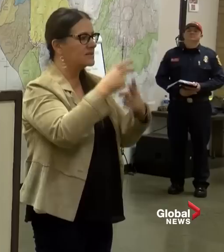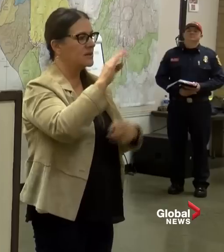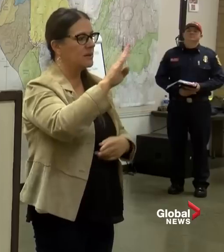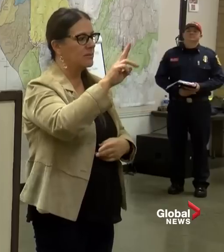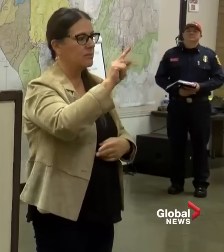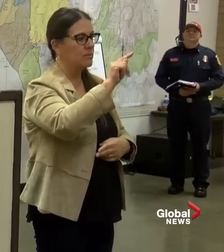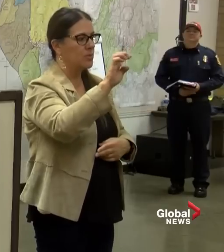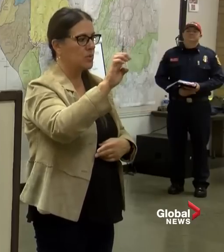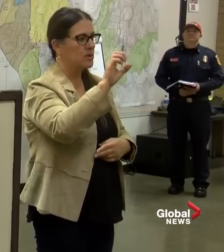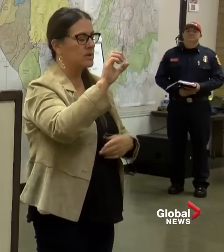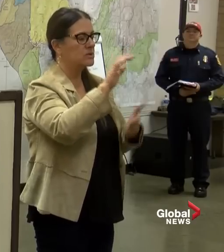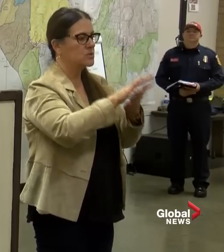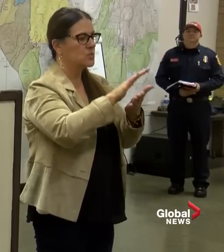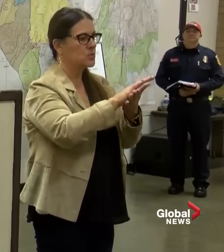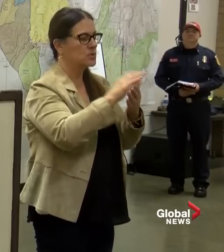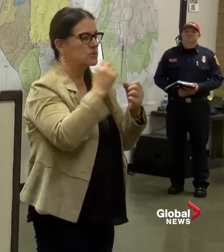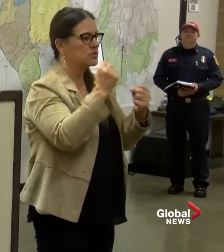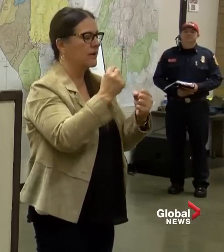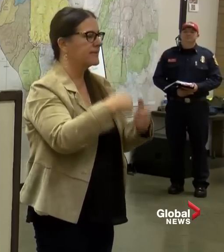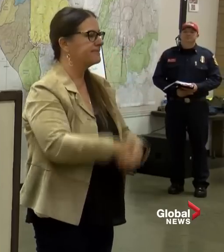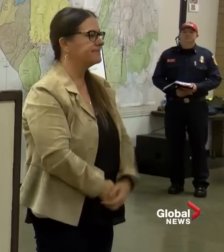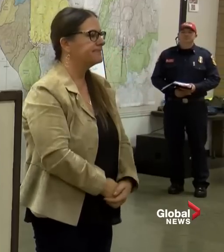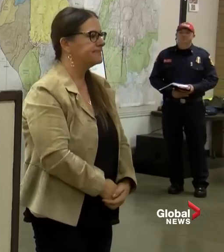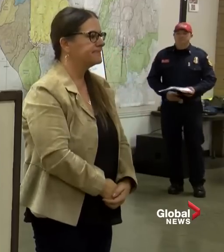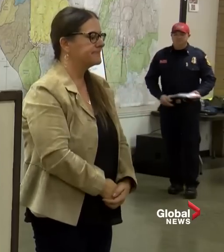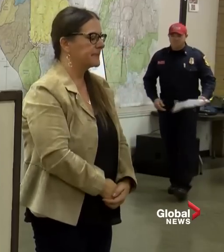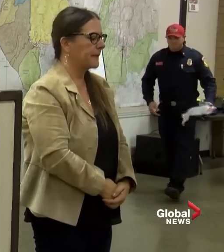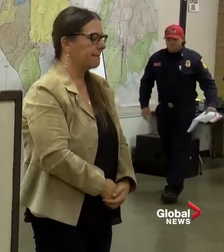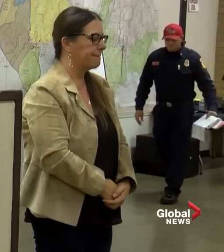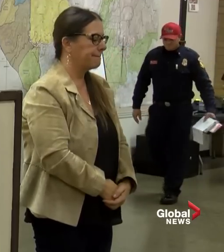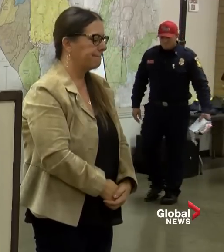#Butte Schools Strong. Thank you.